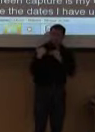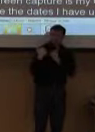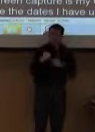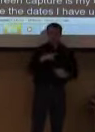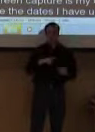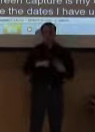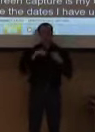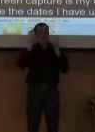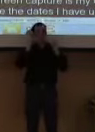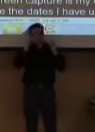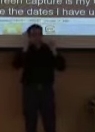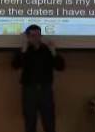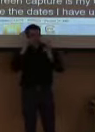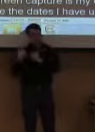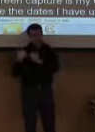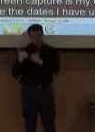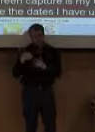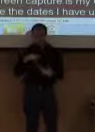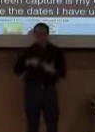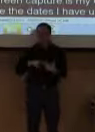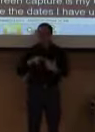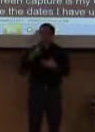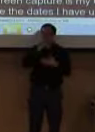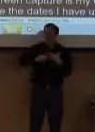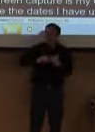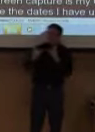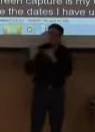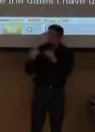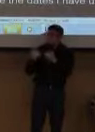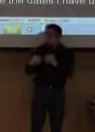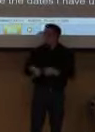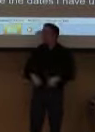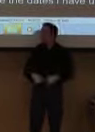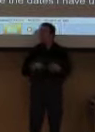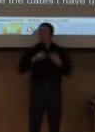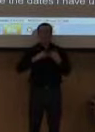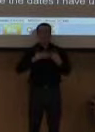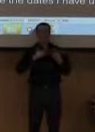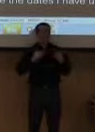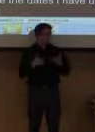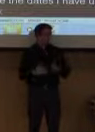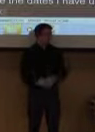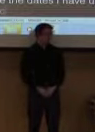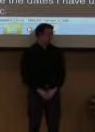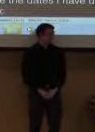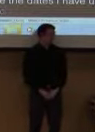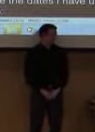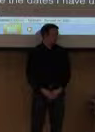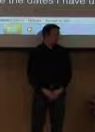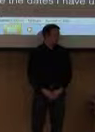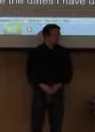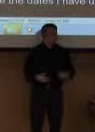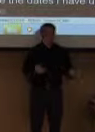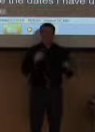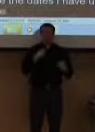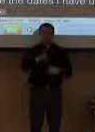responsibilities, teaching responsibilities, research responsibilities, and my service. So I found this to be really